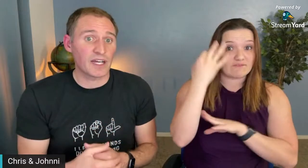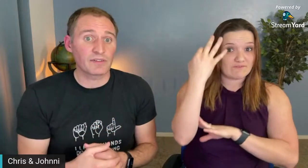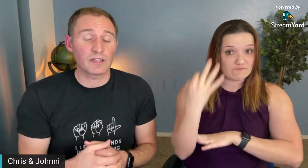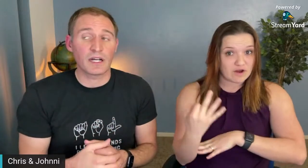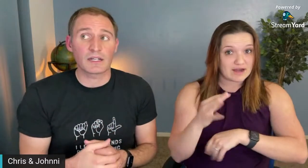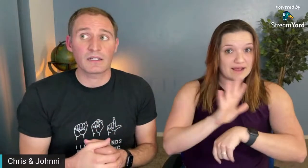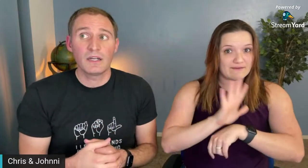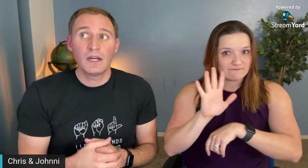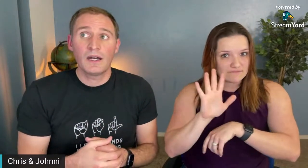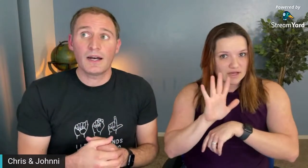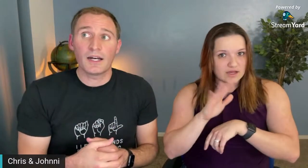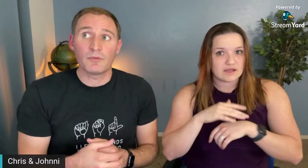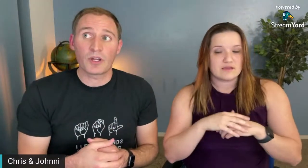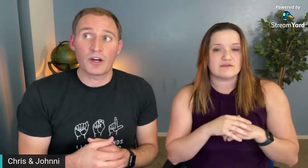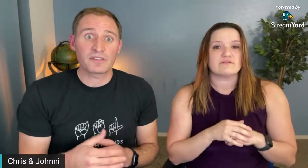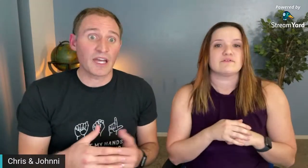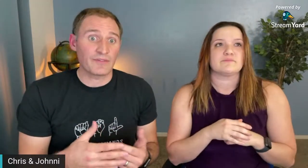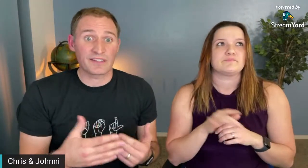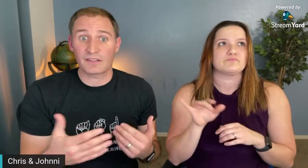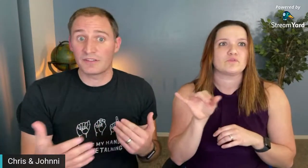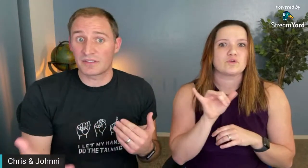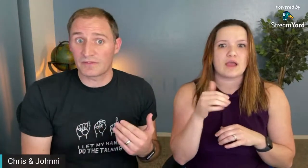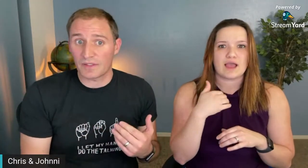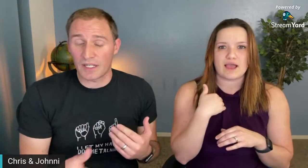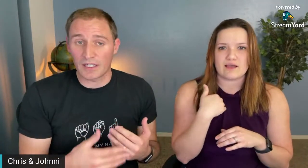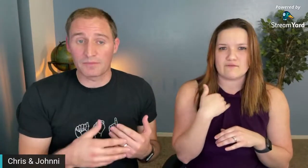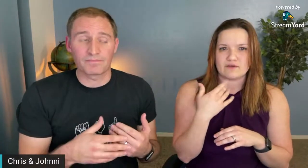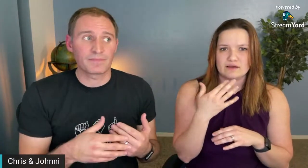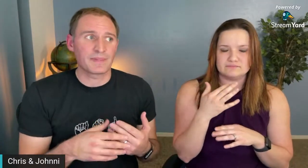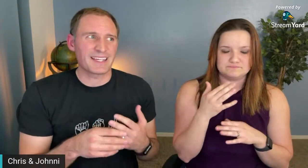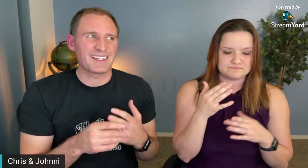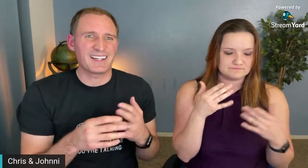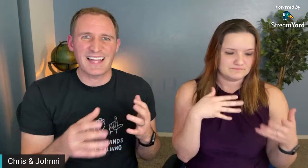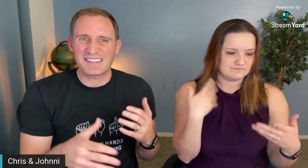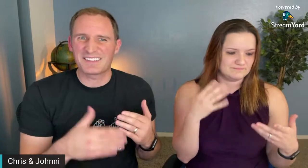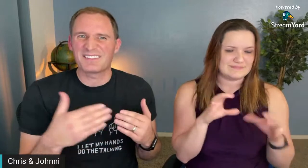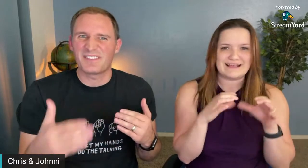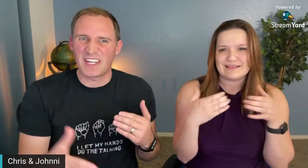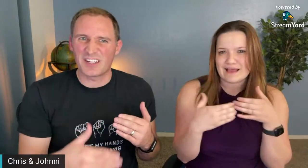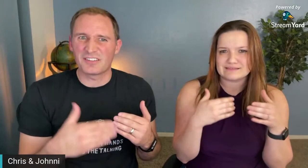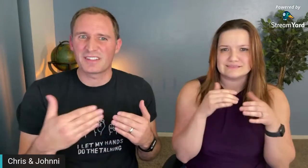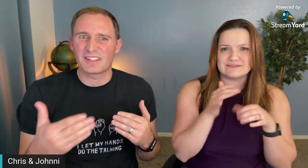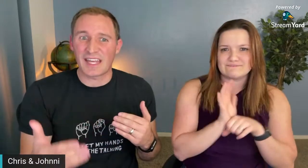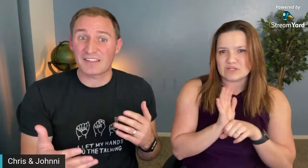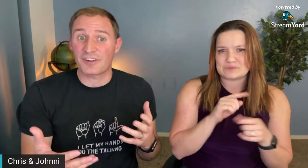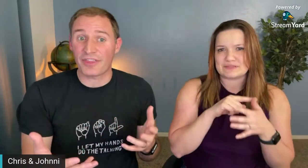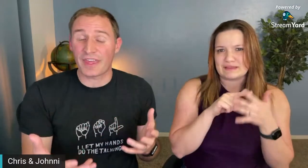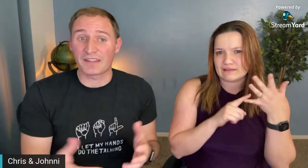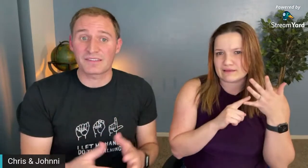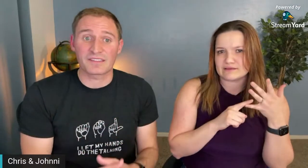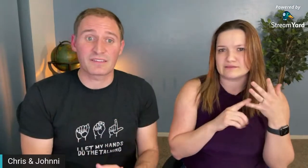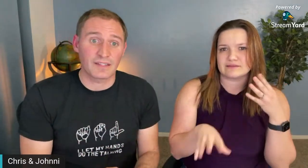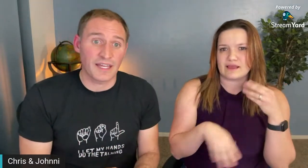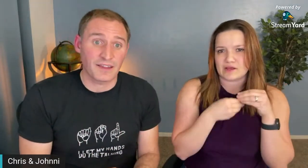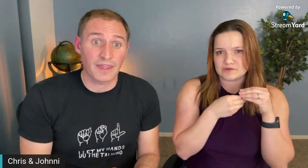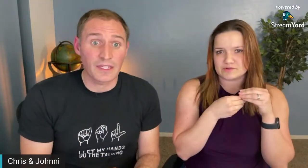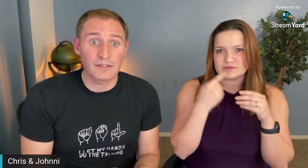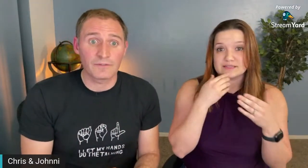5 o'clock. We also have exclusive classes and videos and extra things just as a thank you